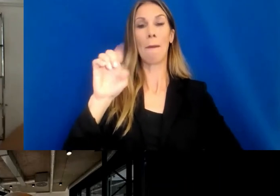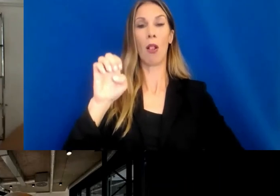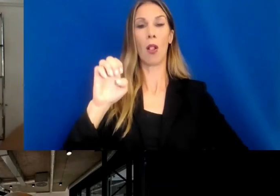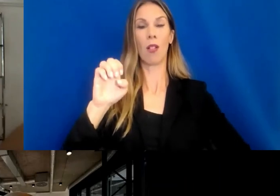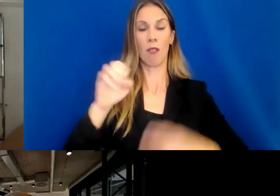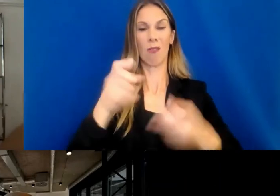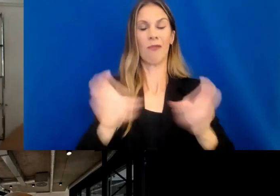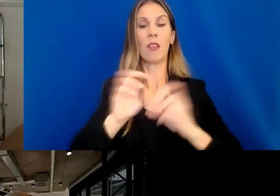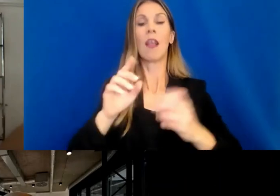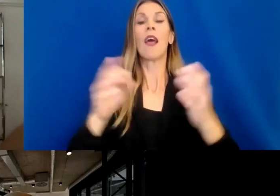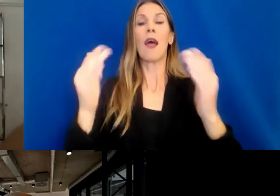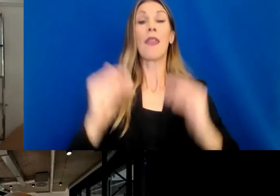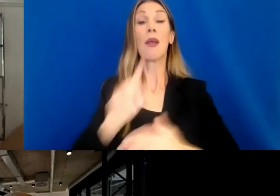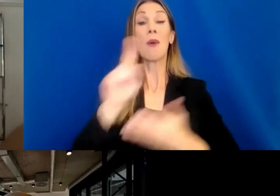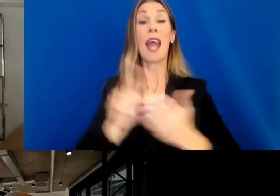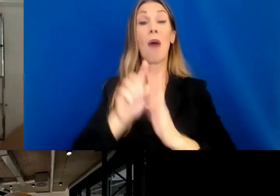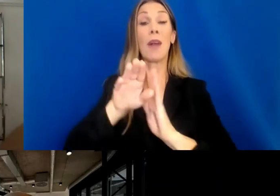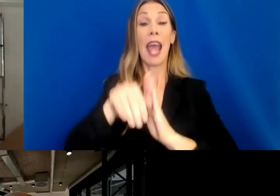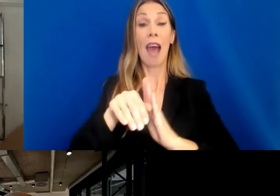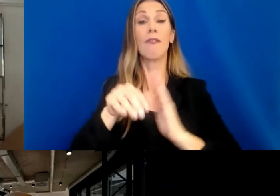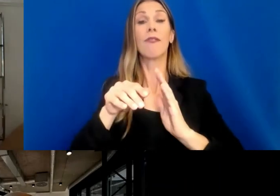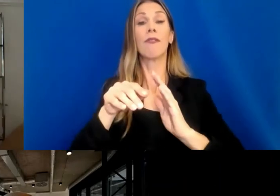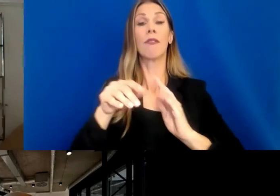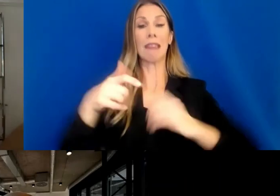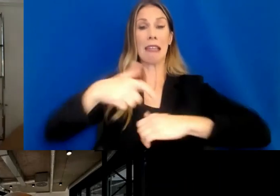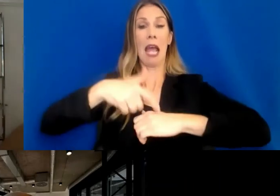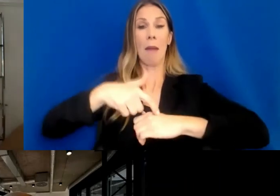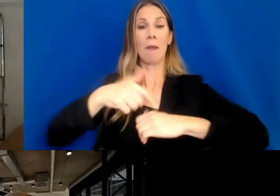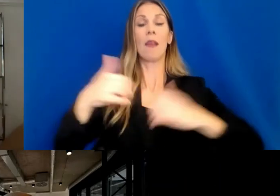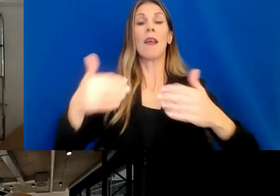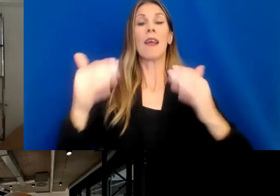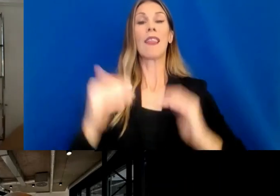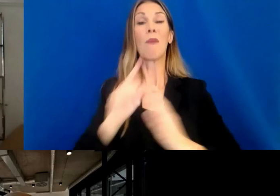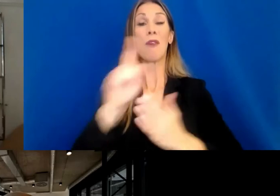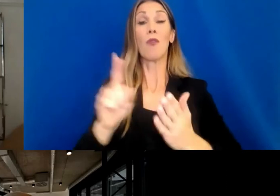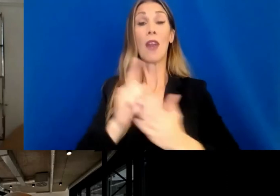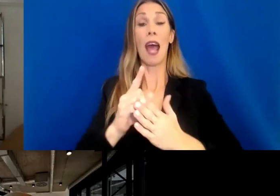And then there is the 1 hour band